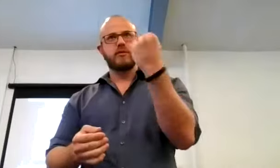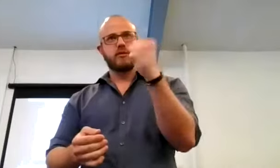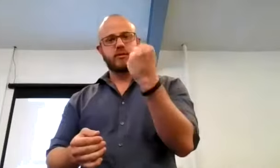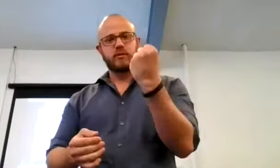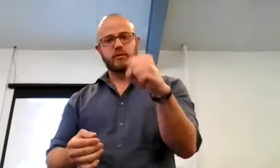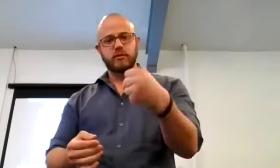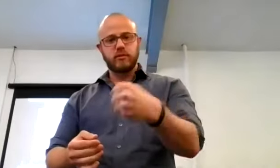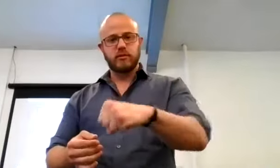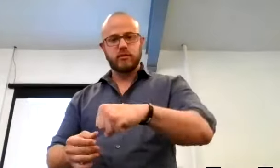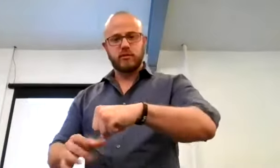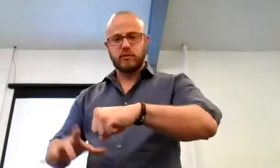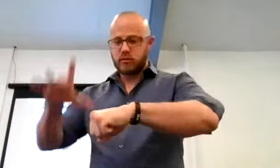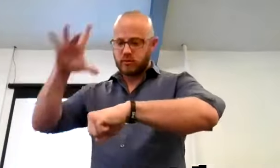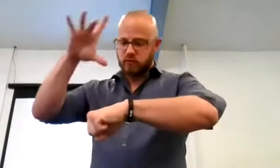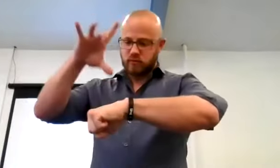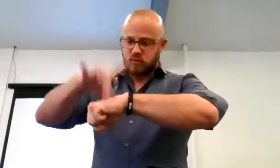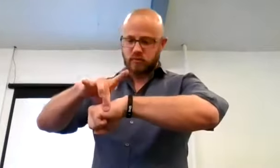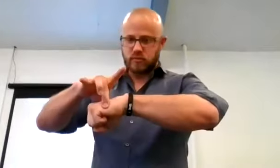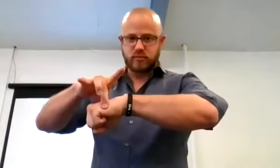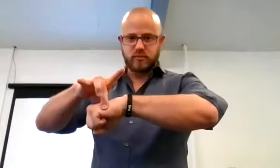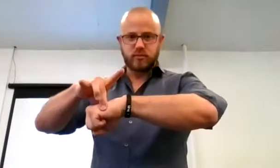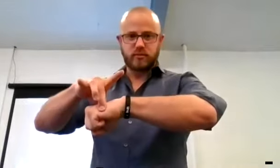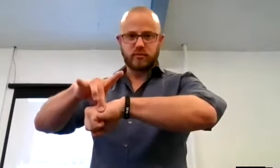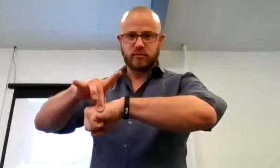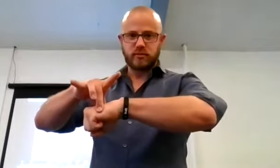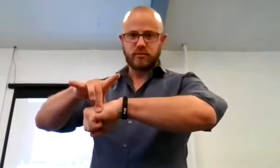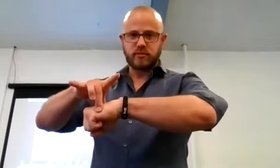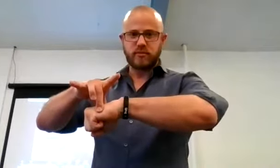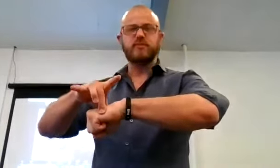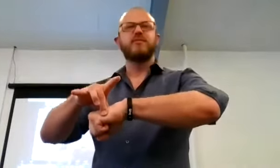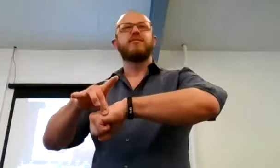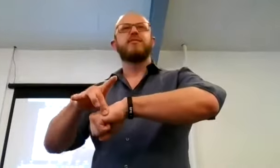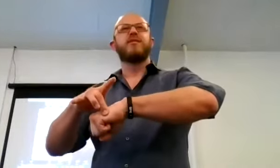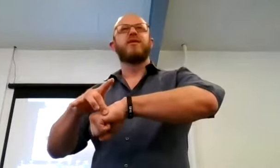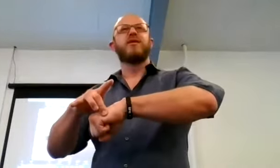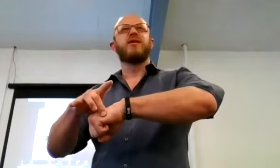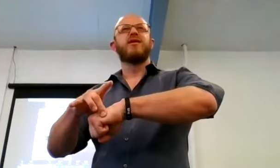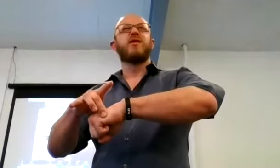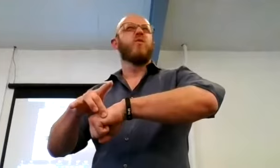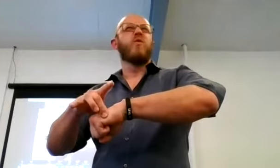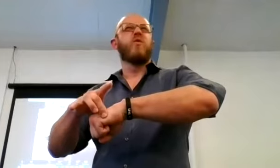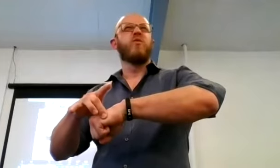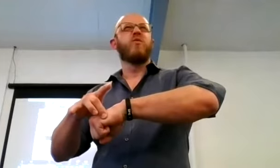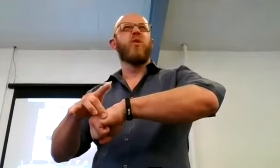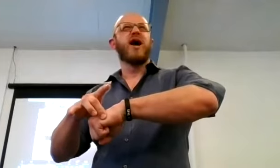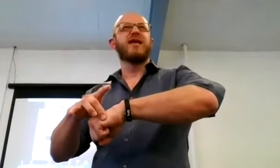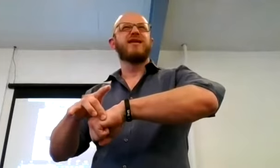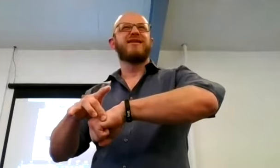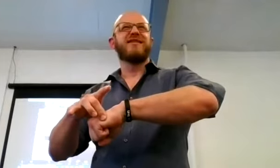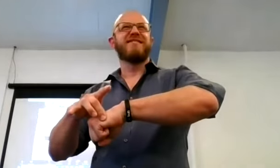This is represented as the world, the earth. And you just put right on top of it your index and your pinky.